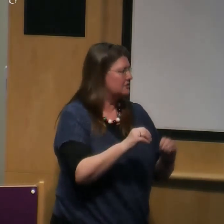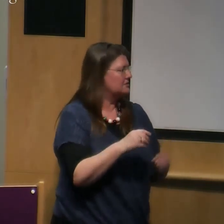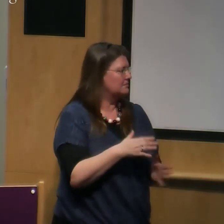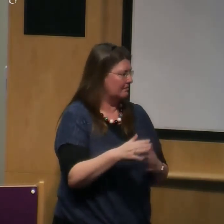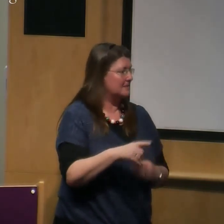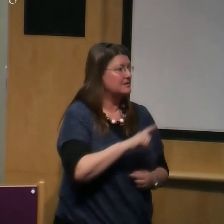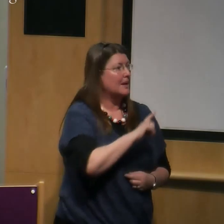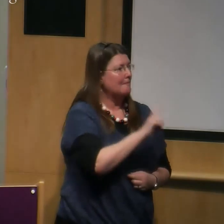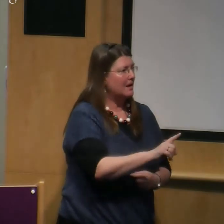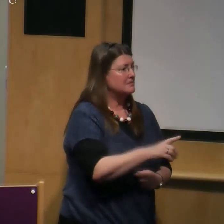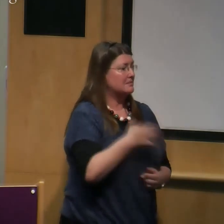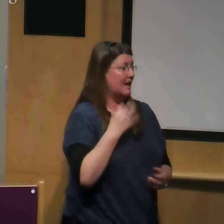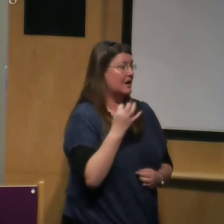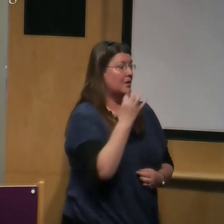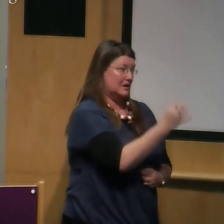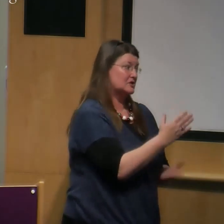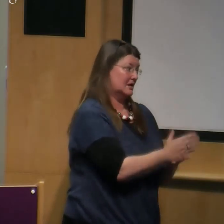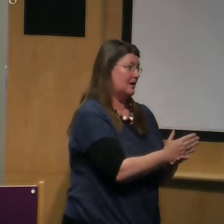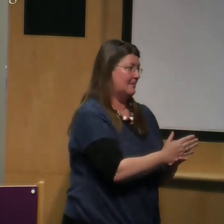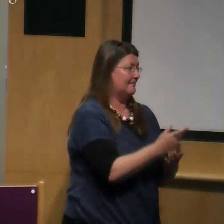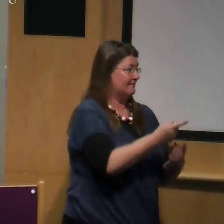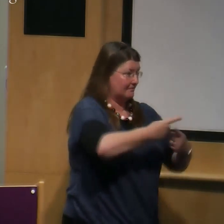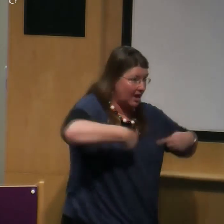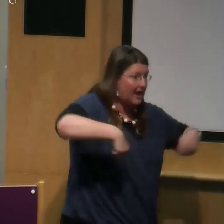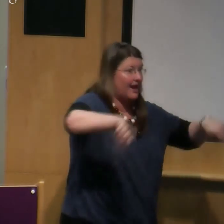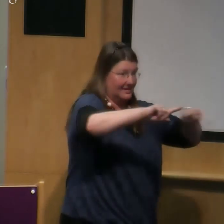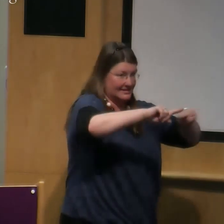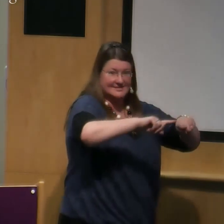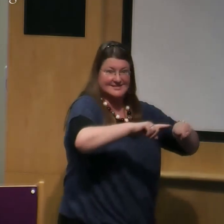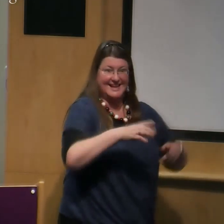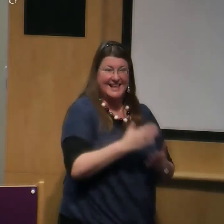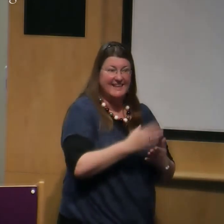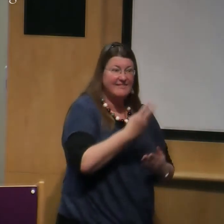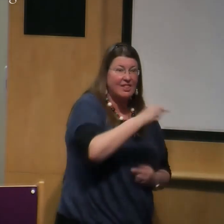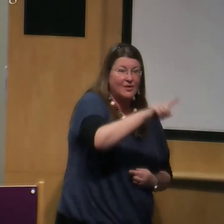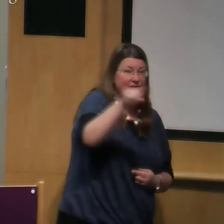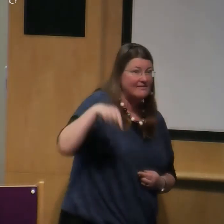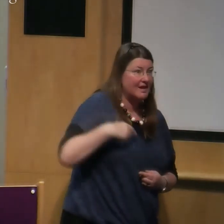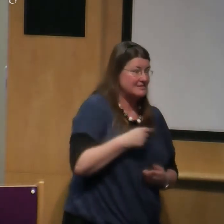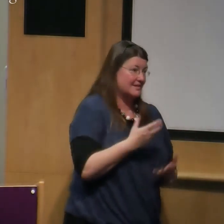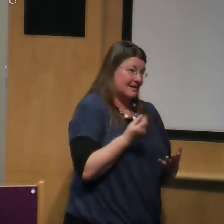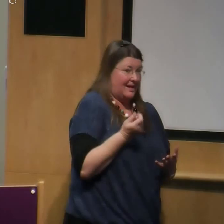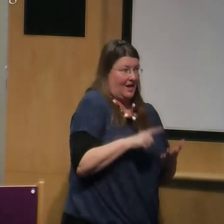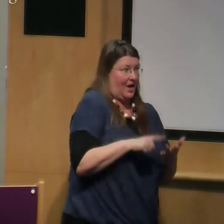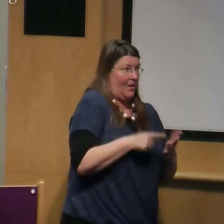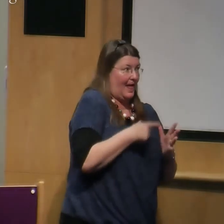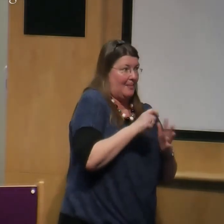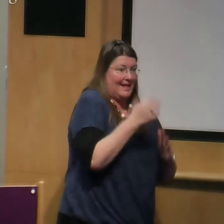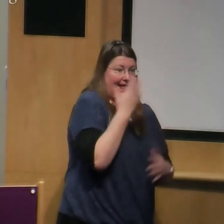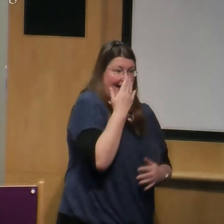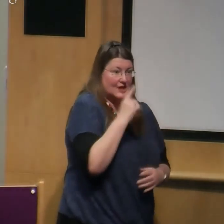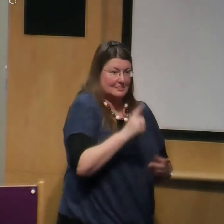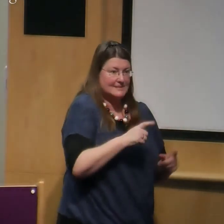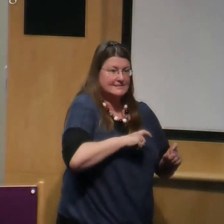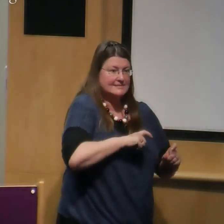youth education. Really applaud that initiative. It's been a great opportunity for us, and I think, you know, people